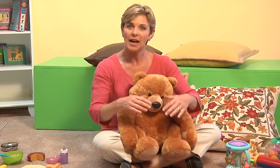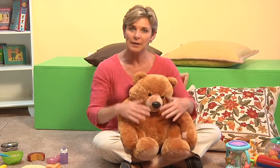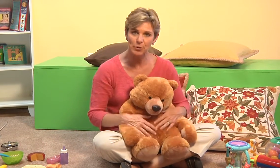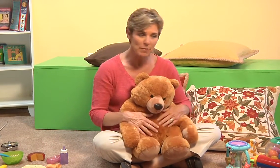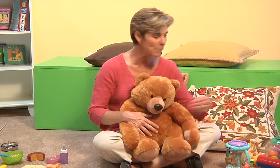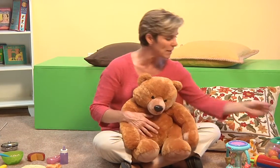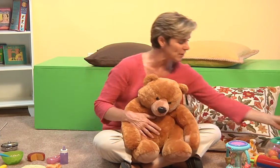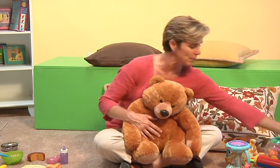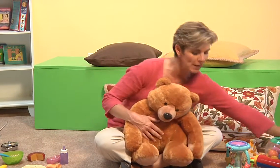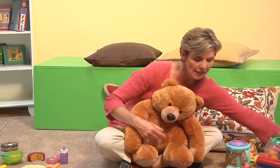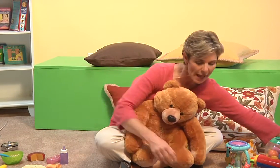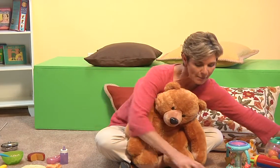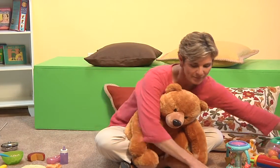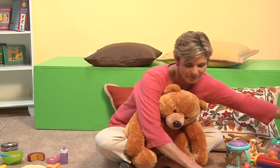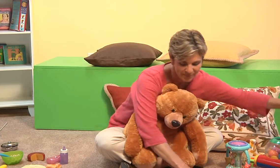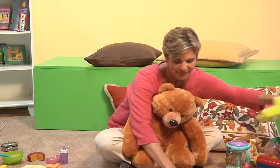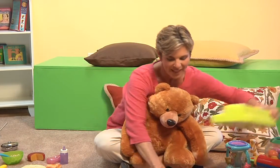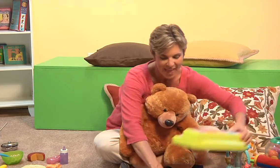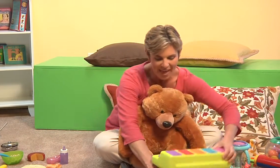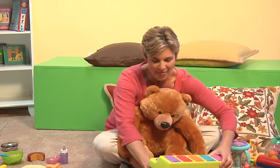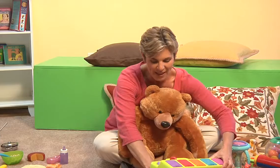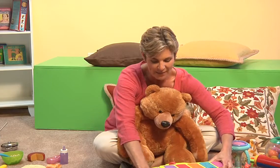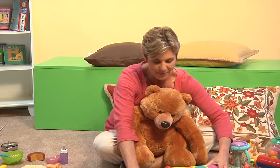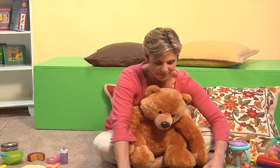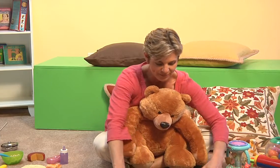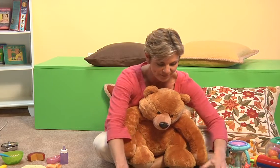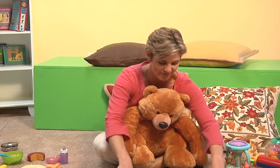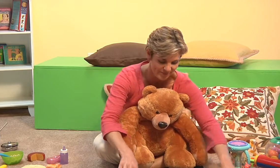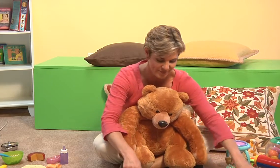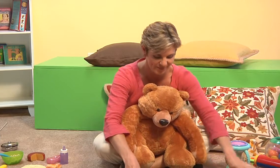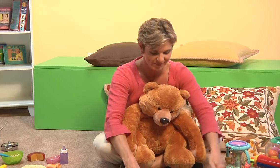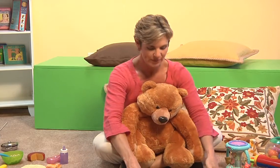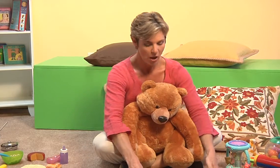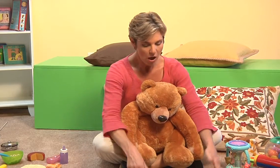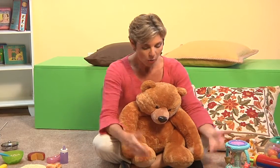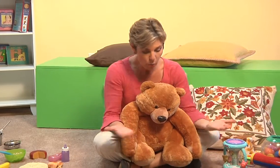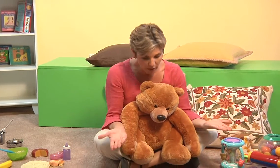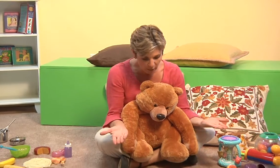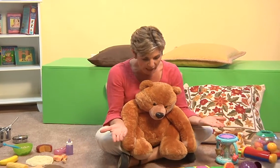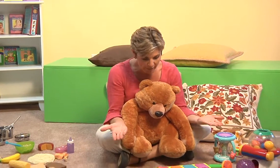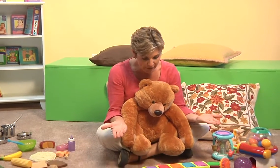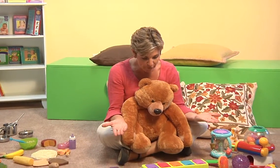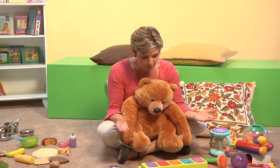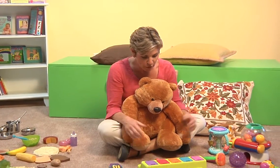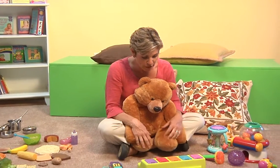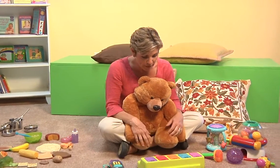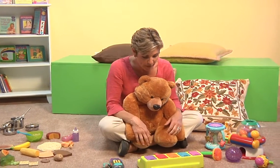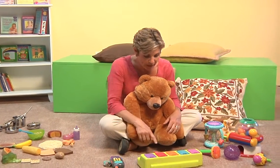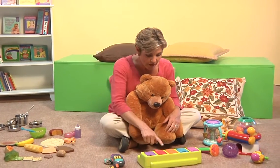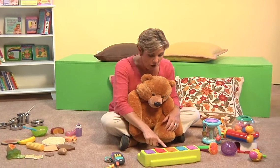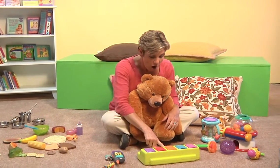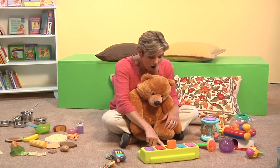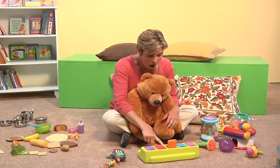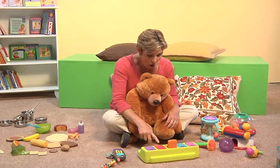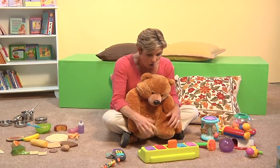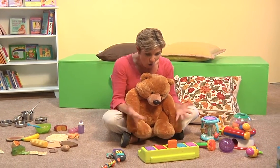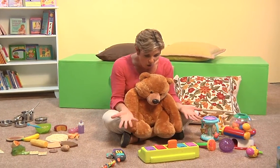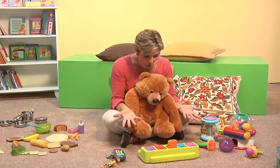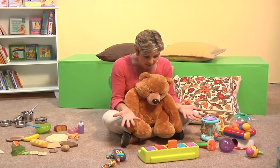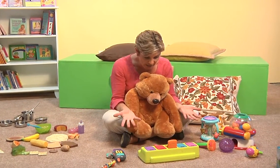could put my baby in my lap, and then, what will happen if we push this button? Oh, what's